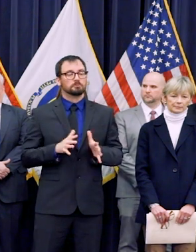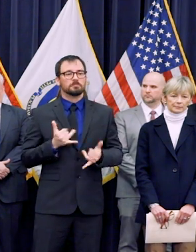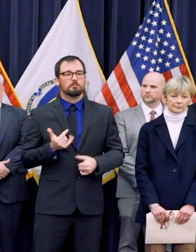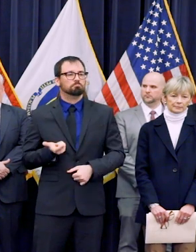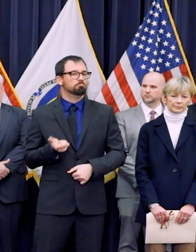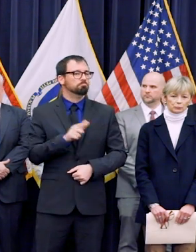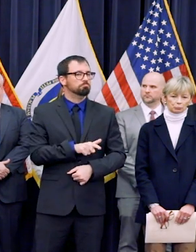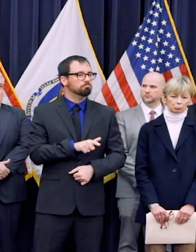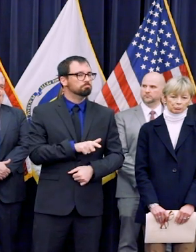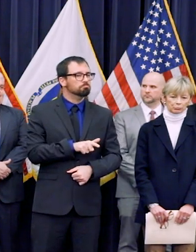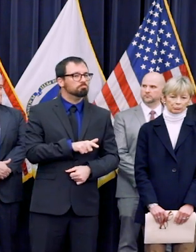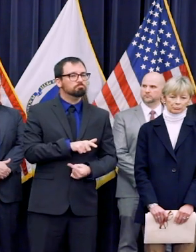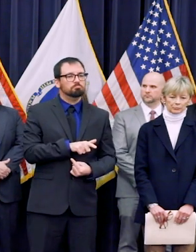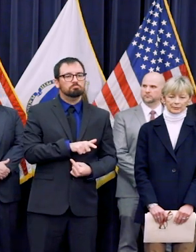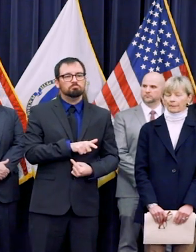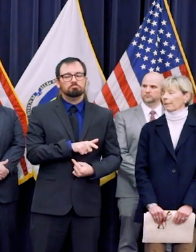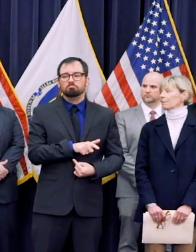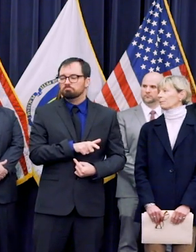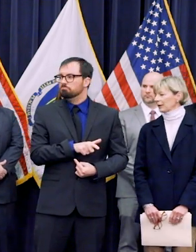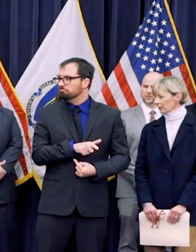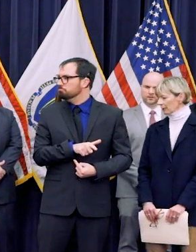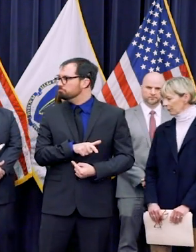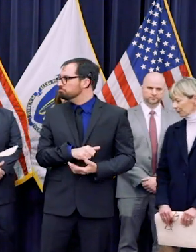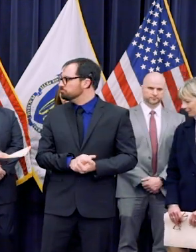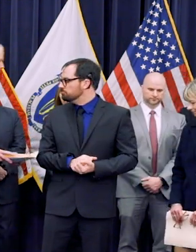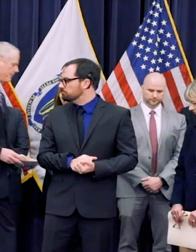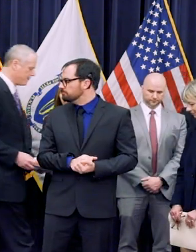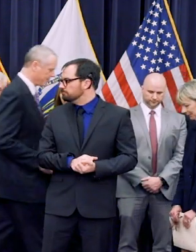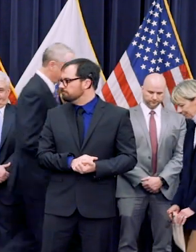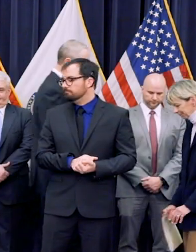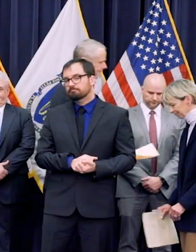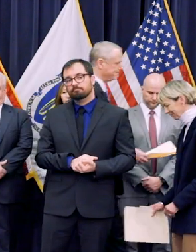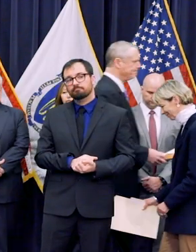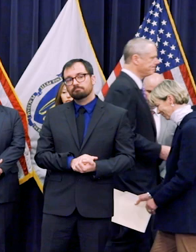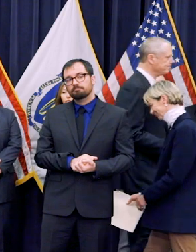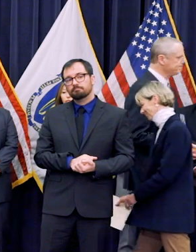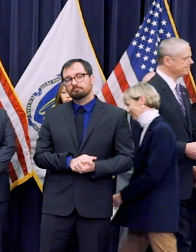a bit about the command center and some other updates.